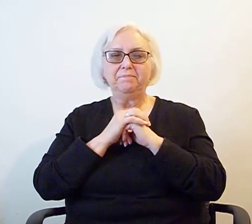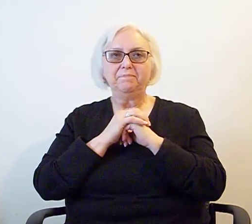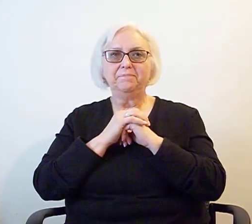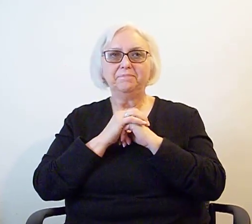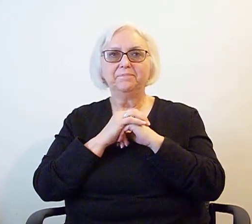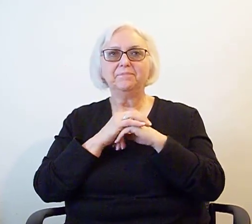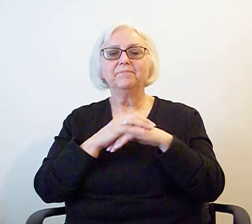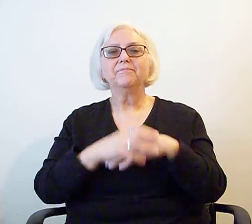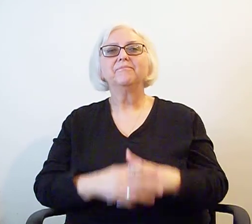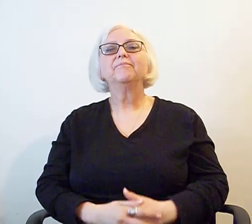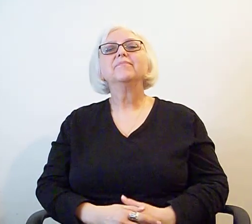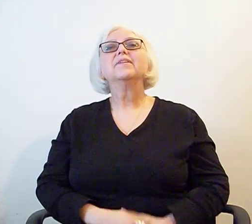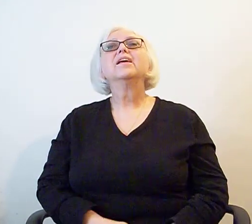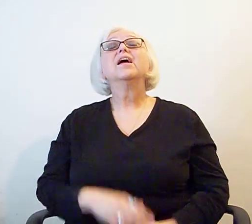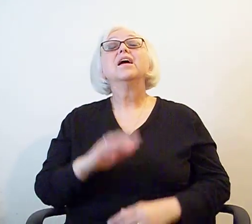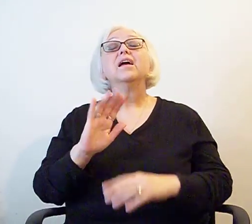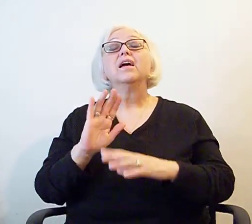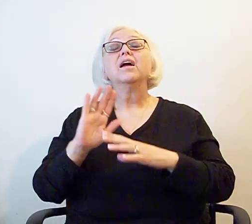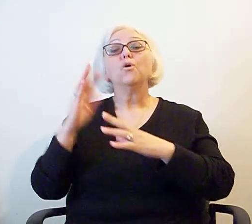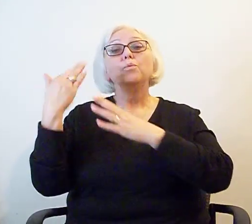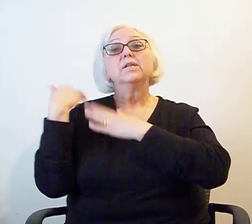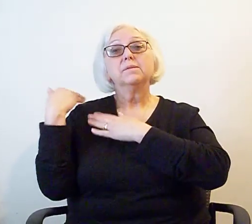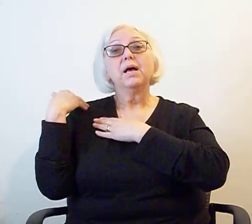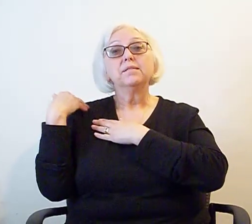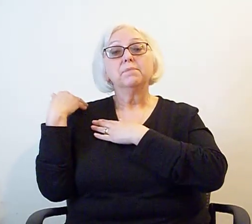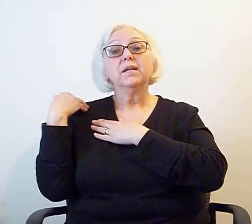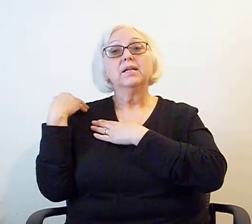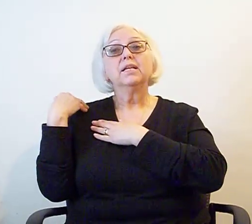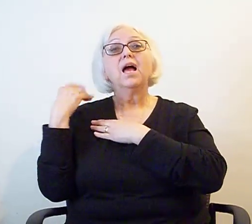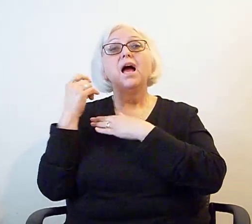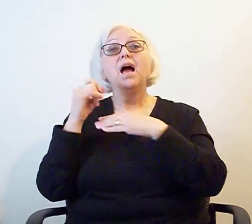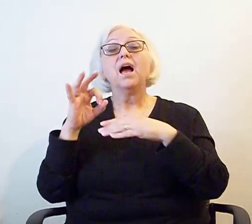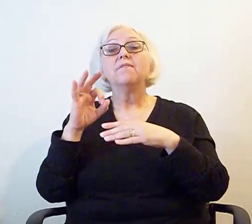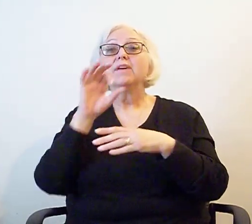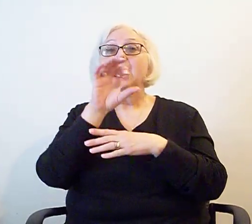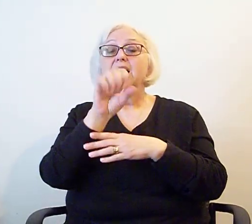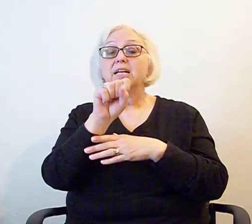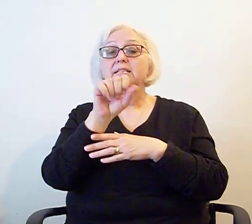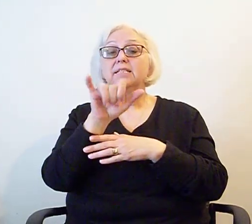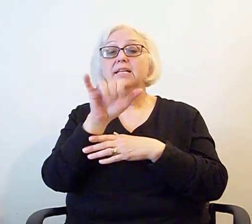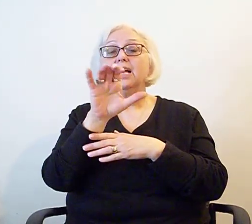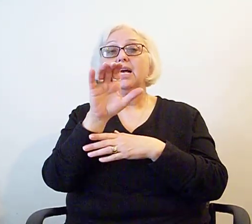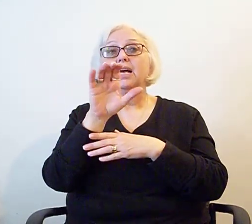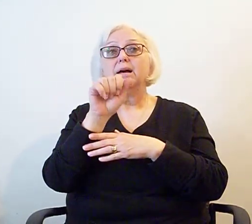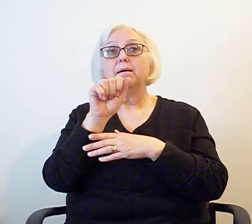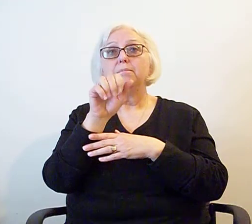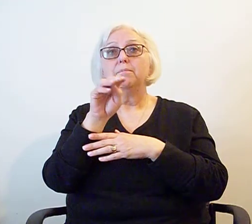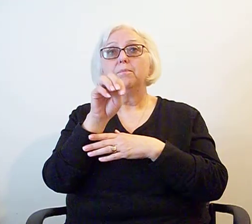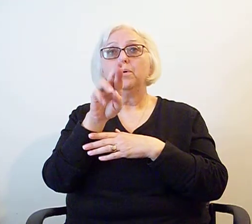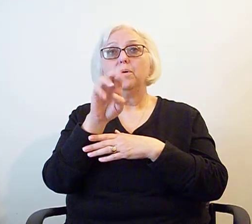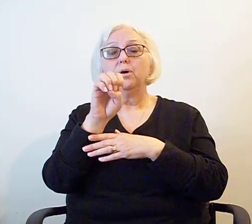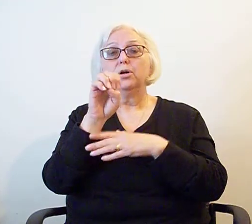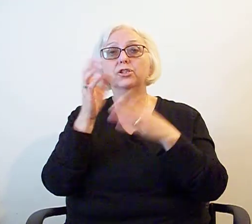It is the responsibility of Sycamore Services to have a Statement of Rights